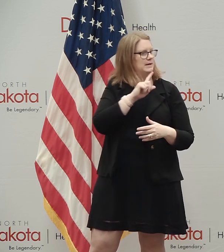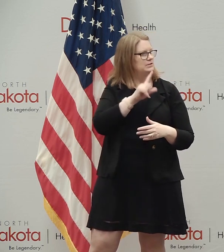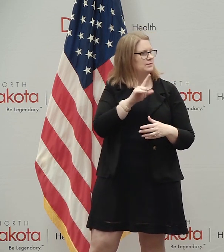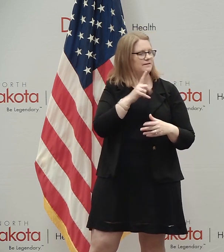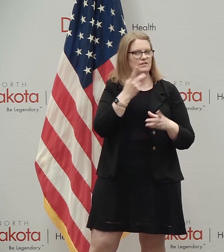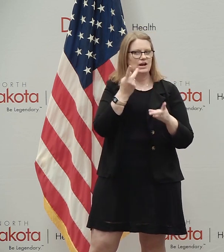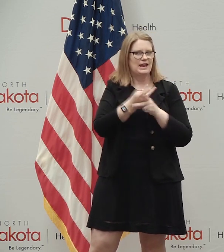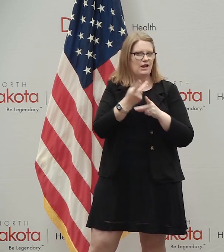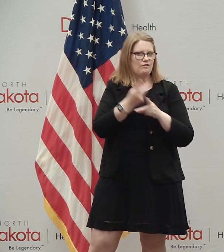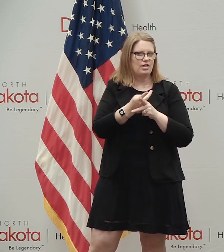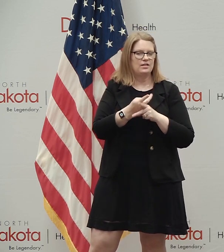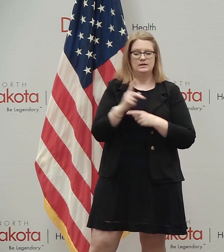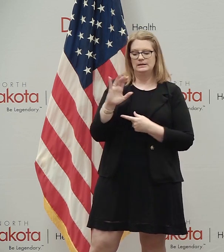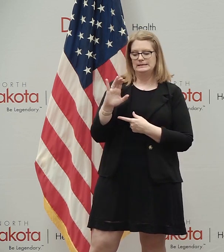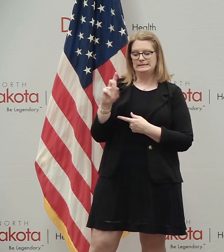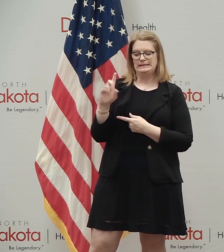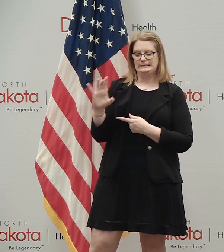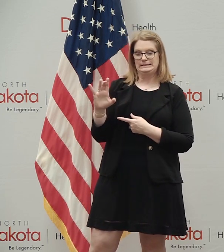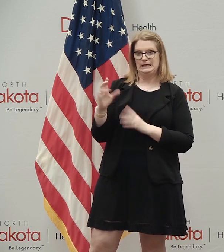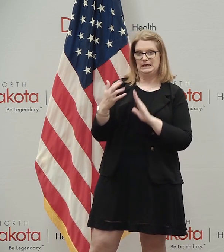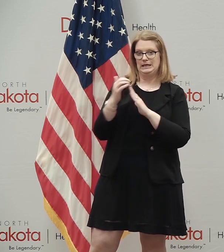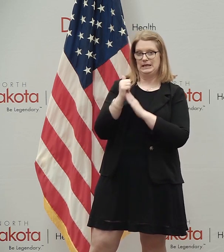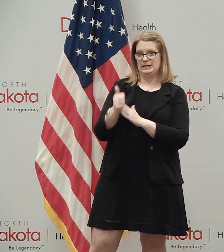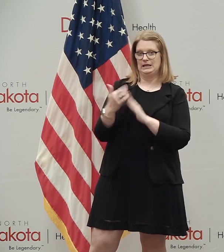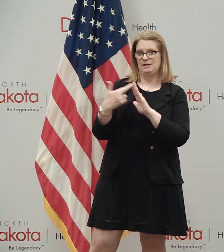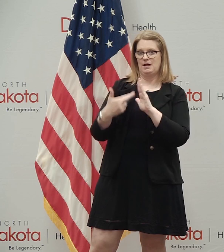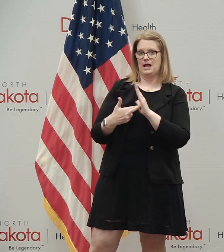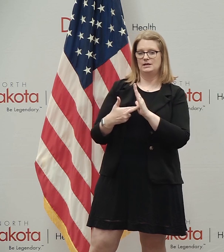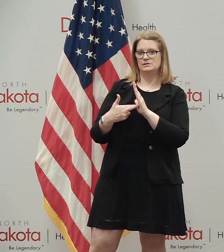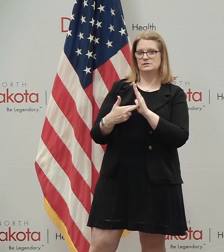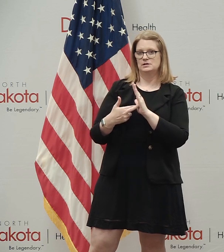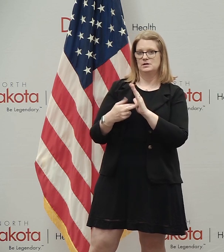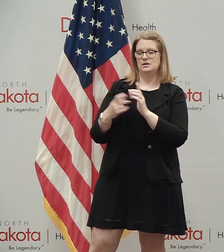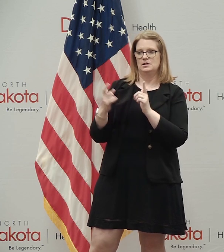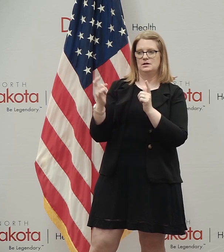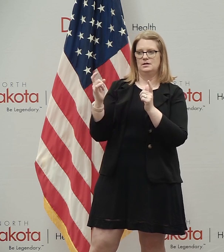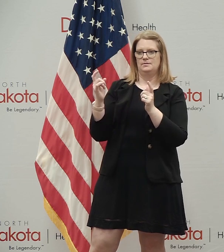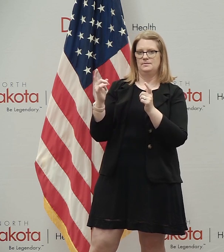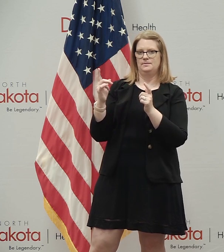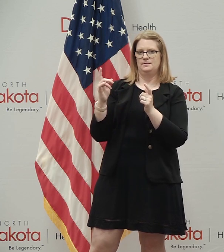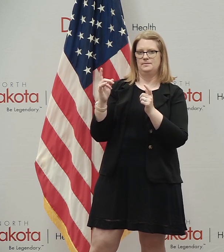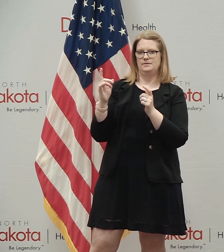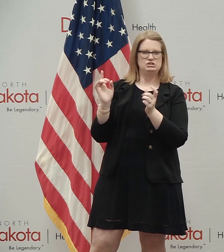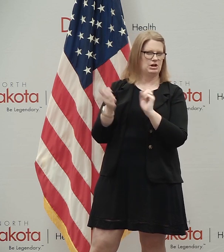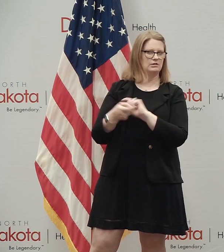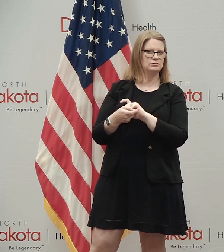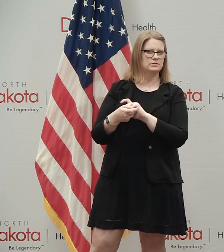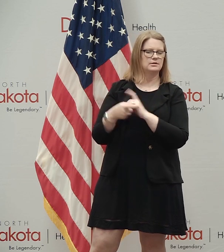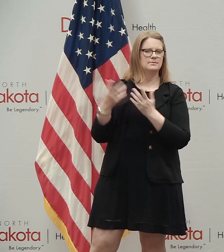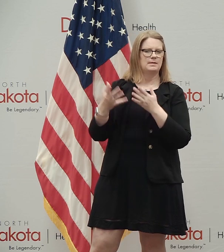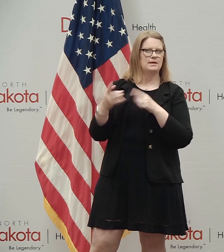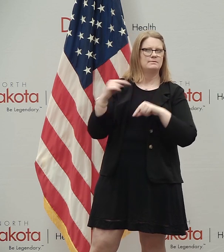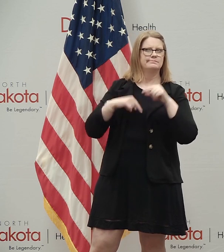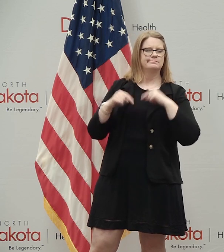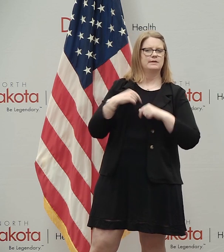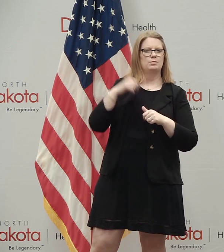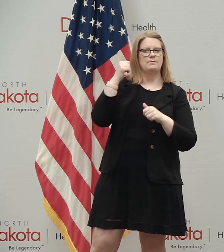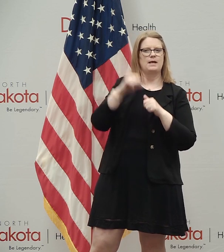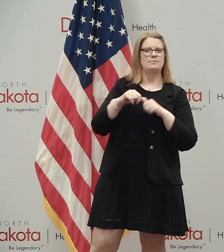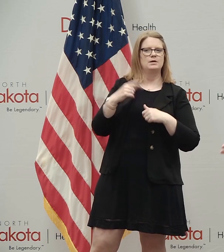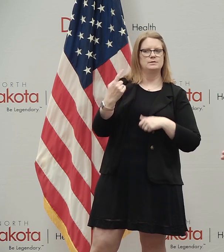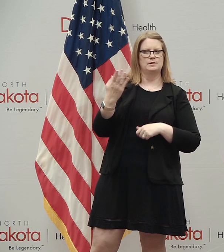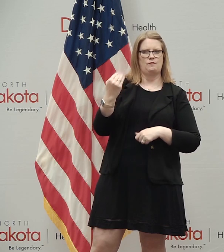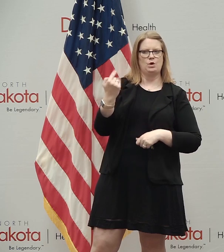this. CDC guidance changed at one point. You might remember we announced that at one point it